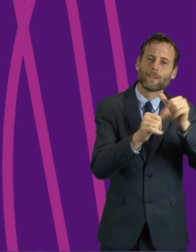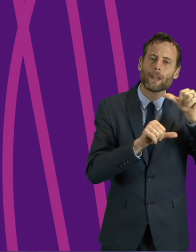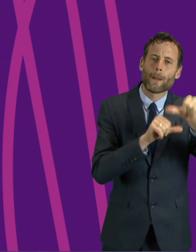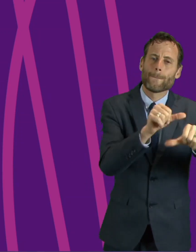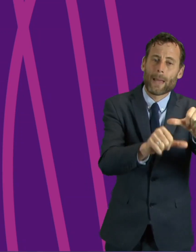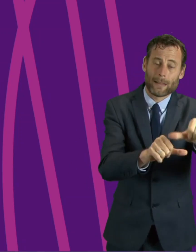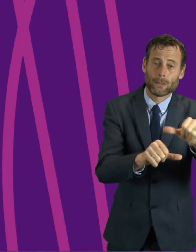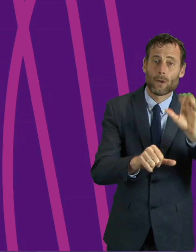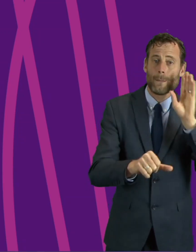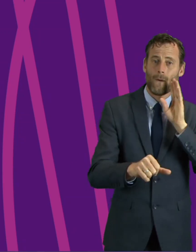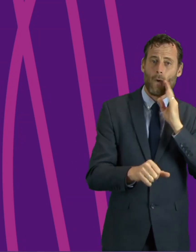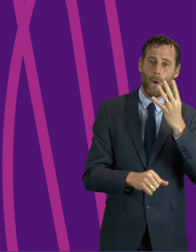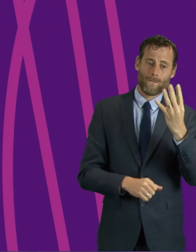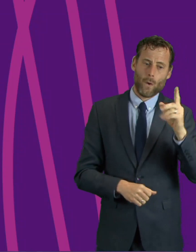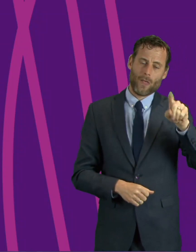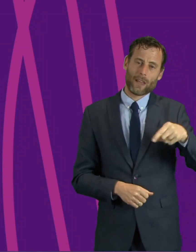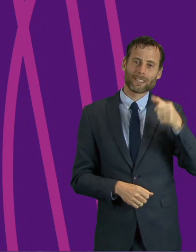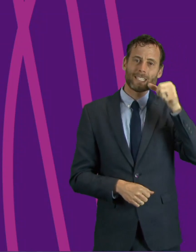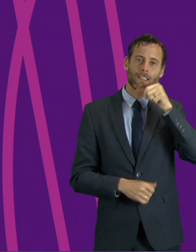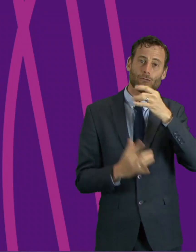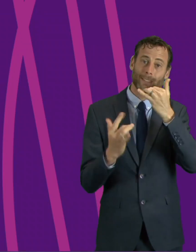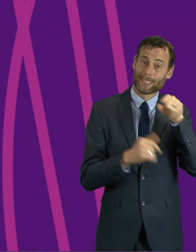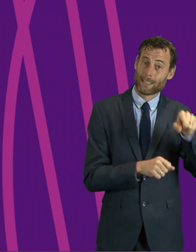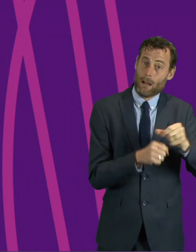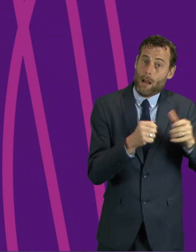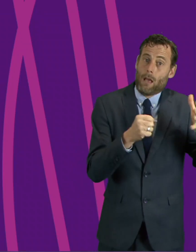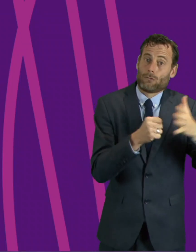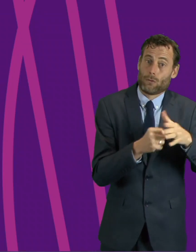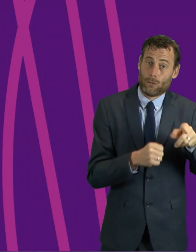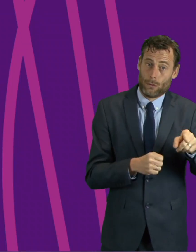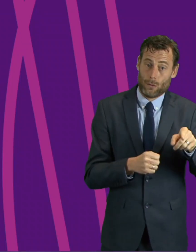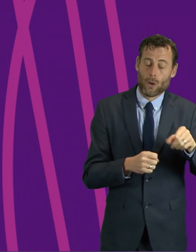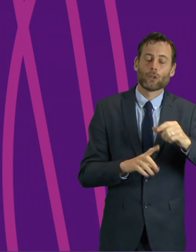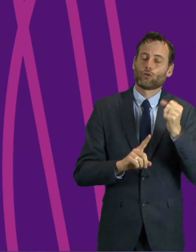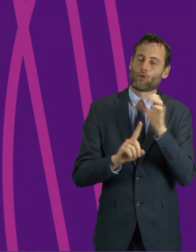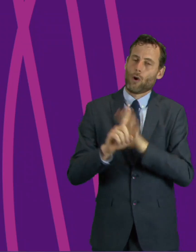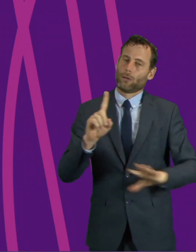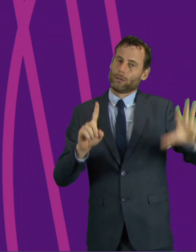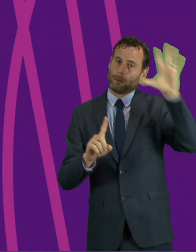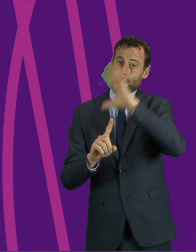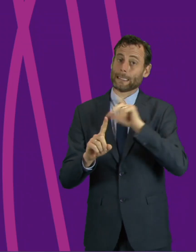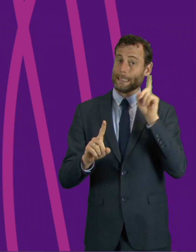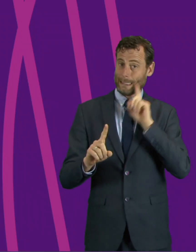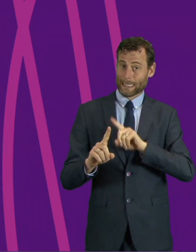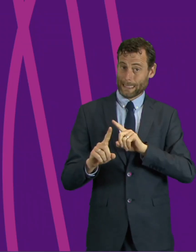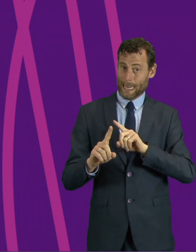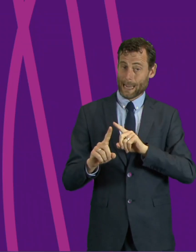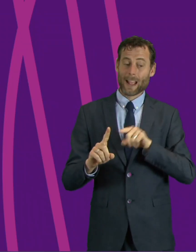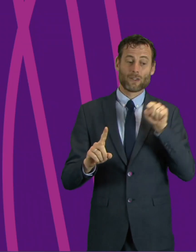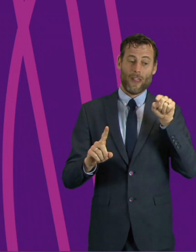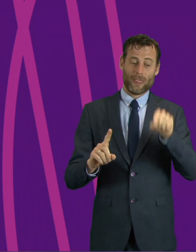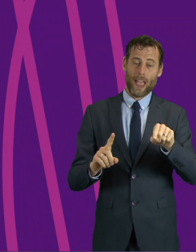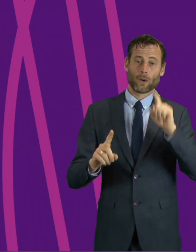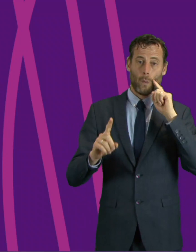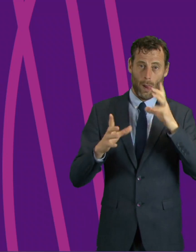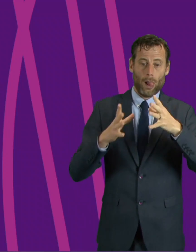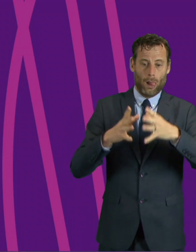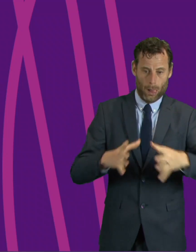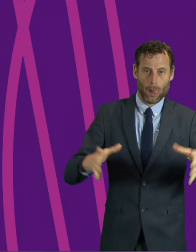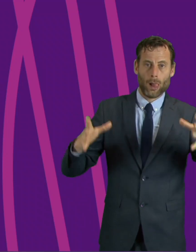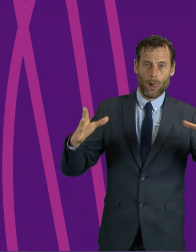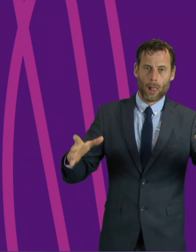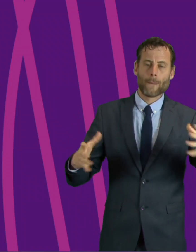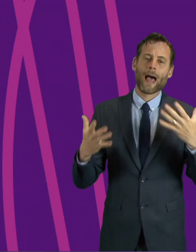over 4,600 tests in total carried out in Scotland yesterday, and that will continue to increase as the capacity gets back to normal and as